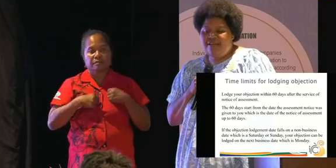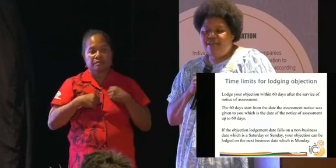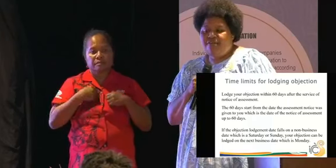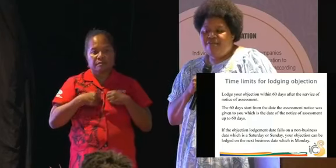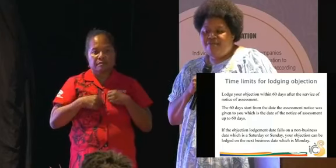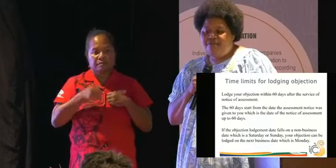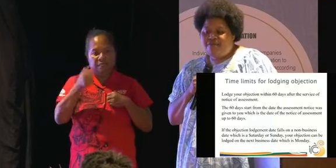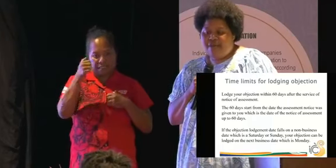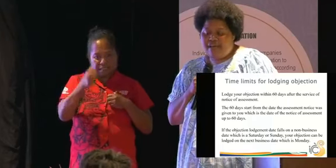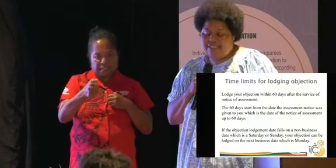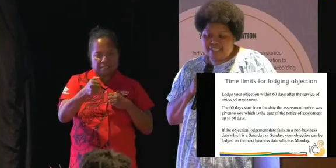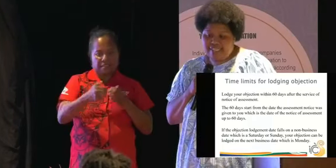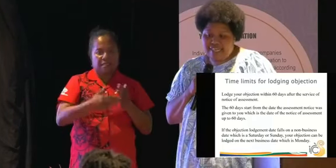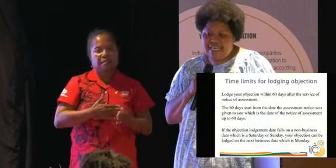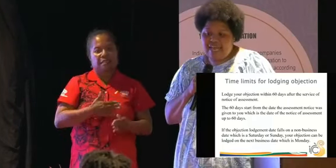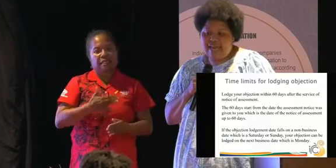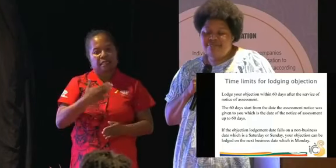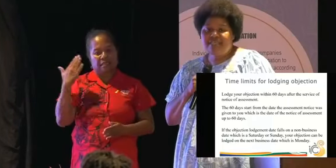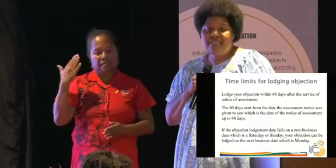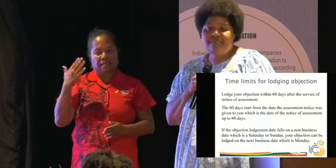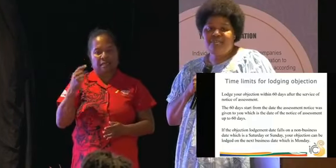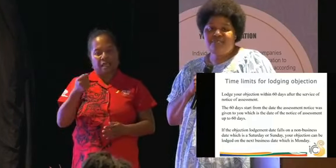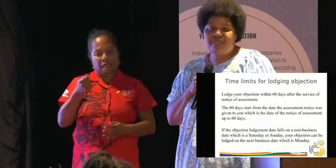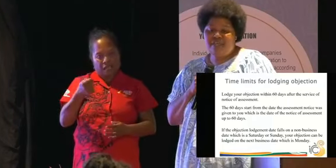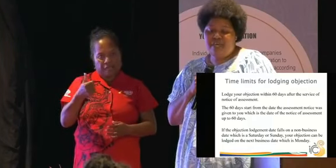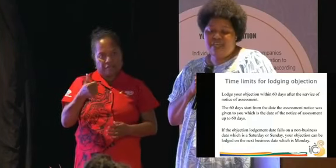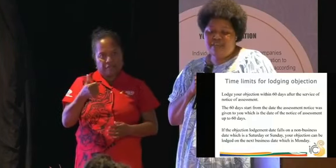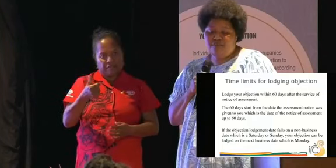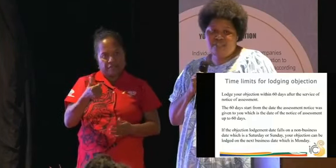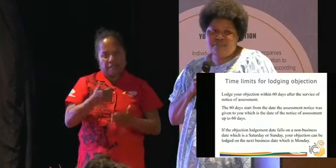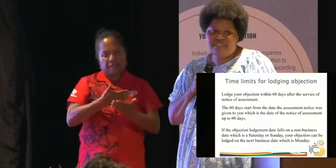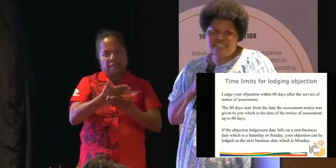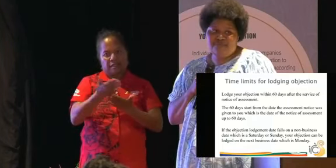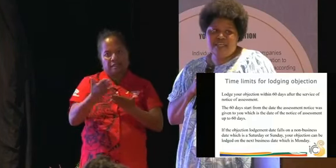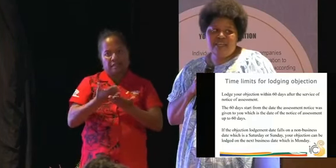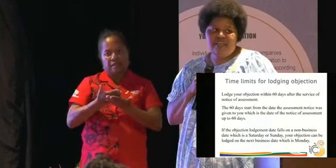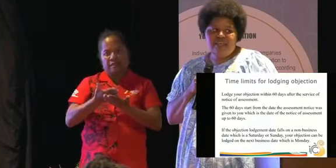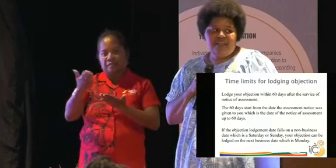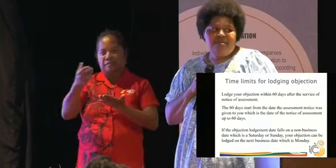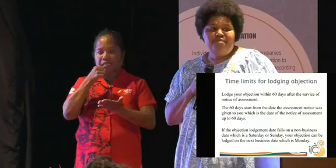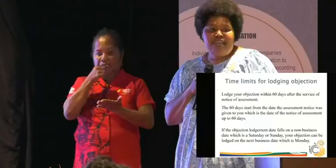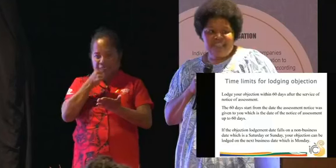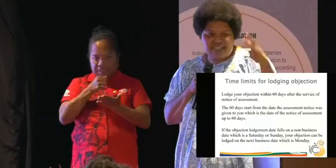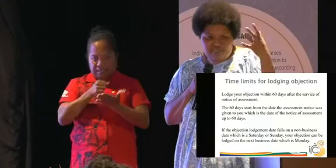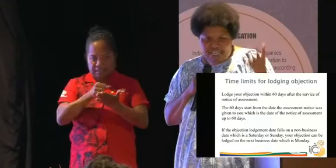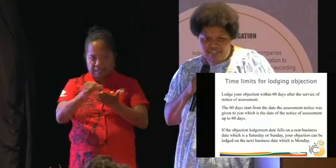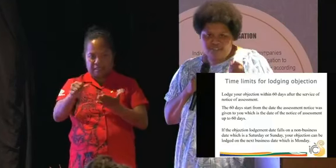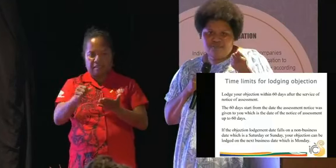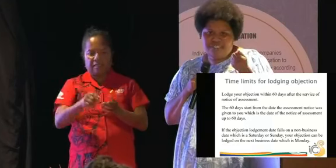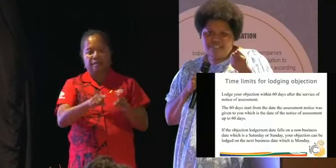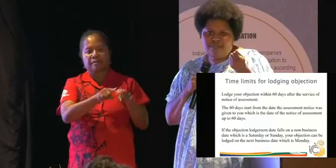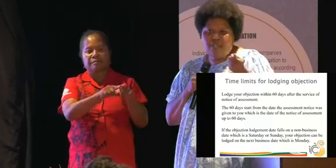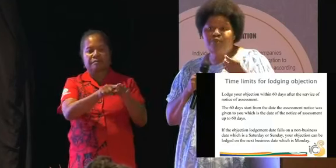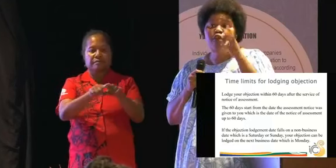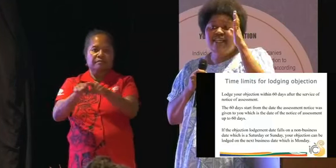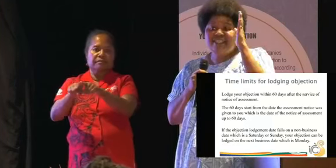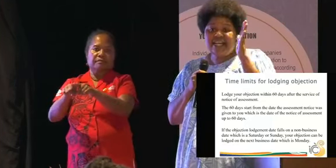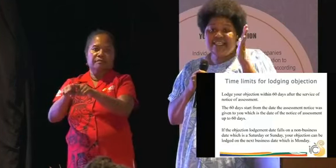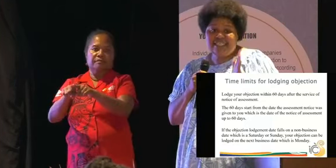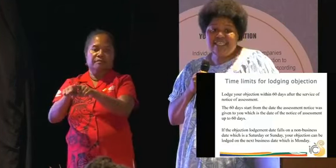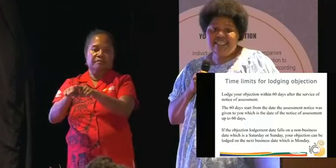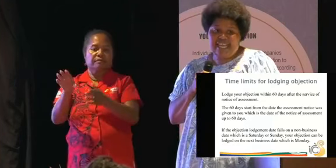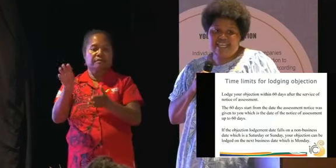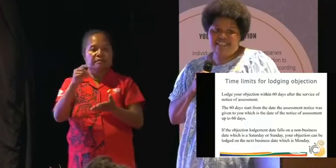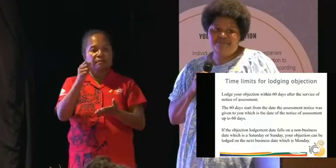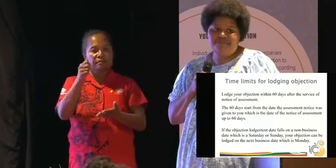days. 60 days after the service of the notice of assessment, meaning that you get the notice of assessment, you've got